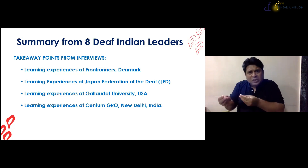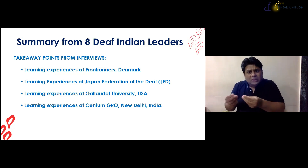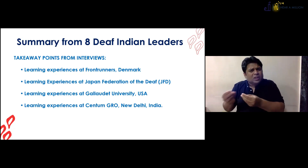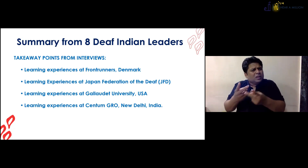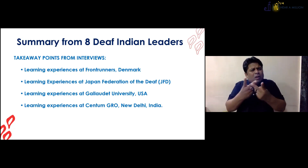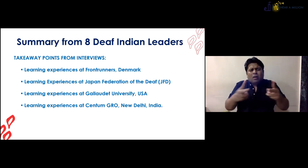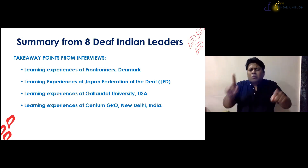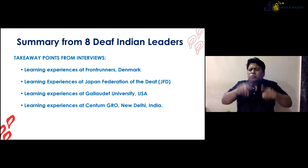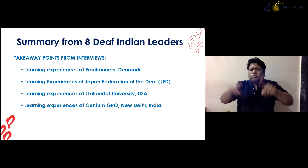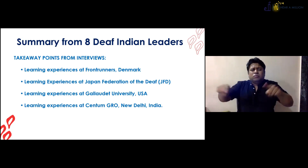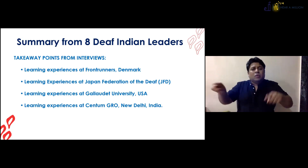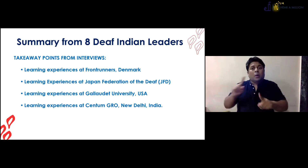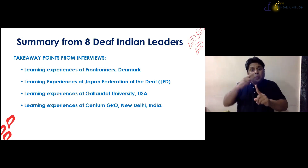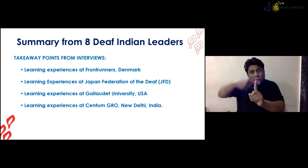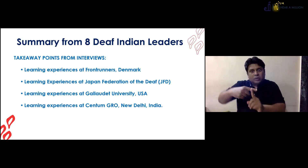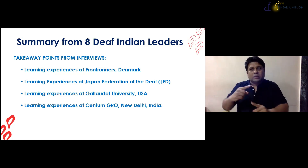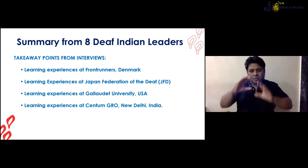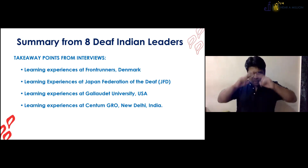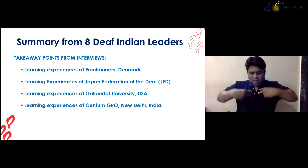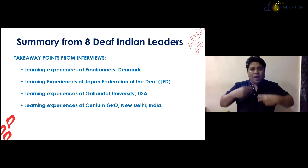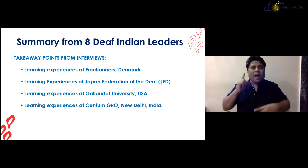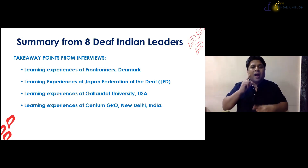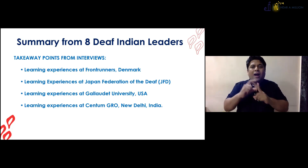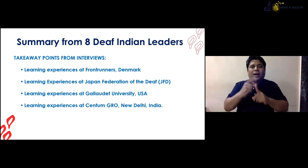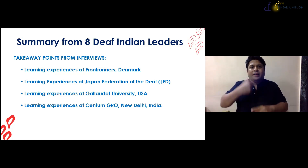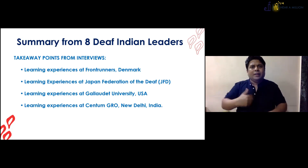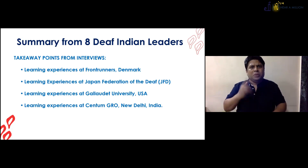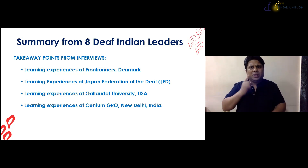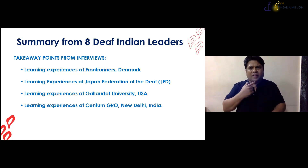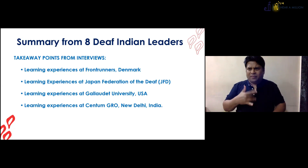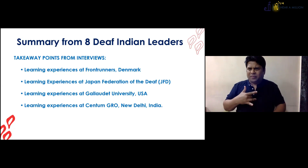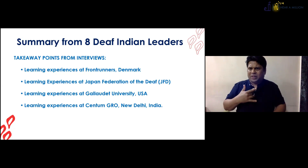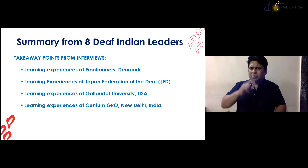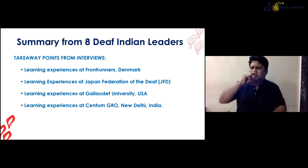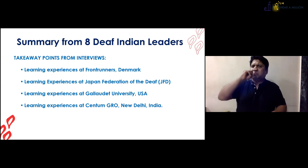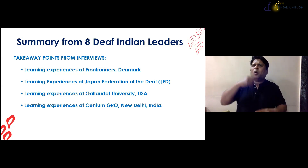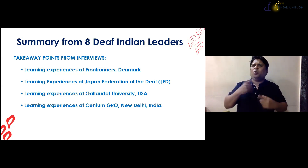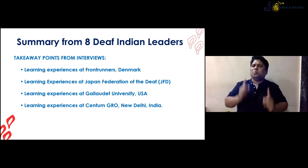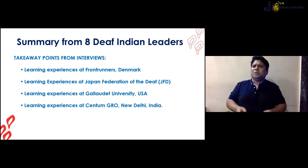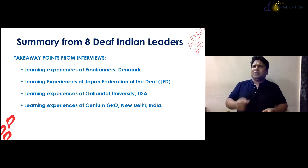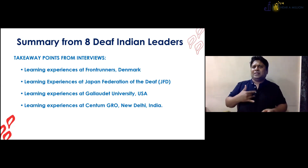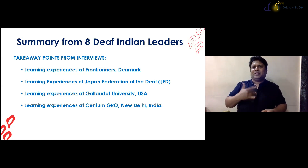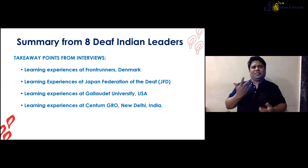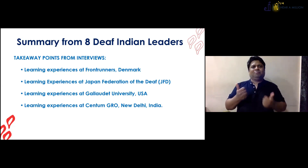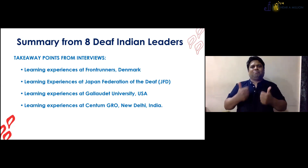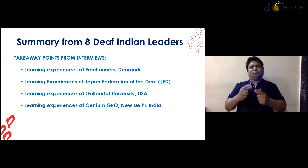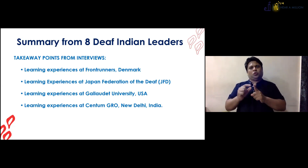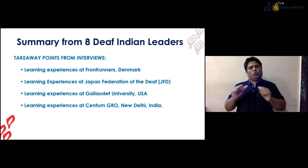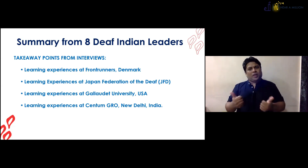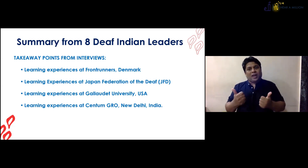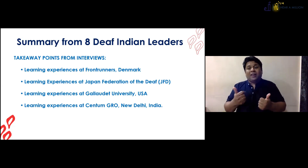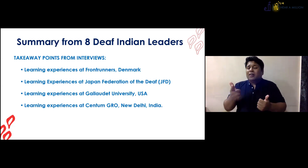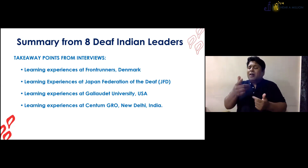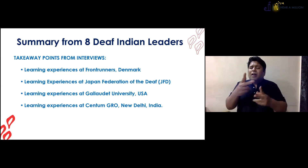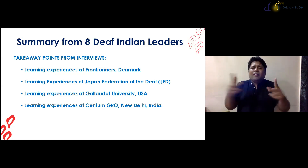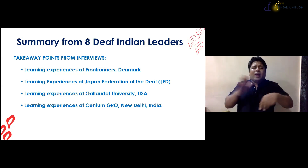to go places like advocacy and law, and also just feel strong as a deaf